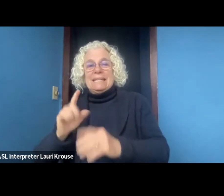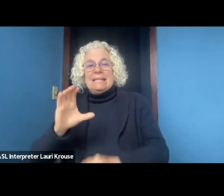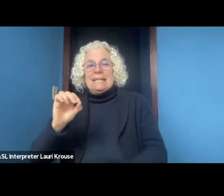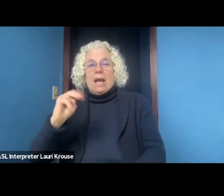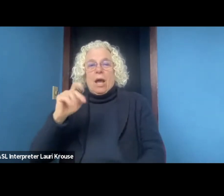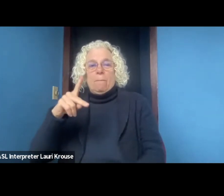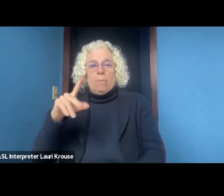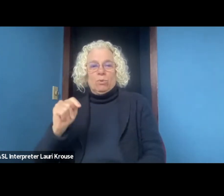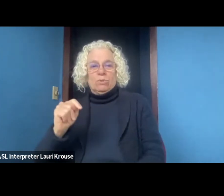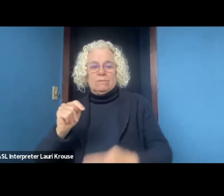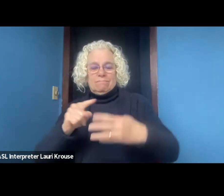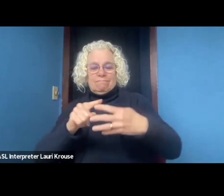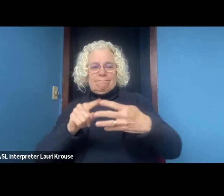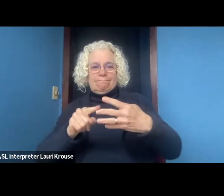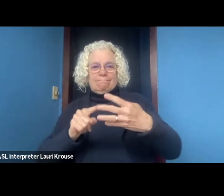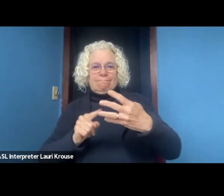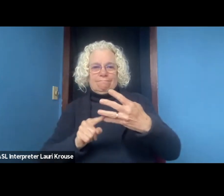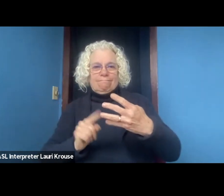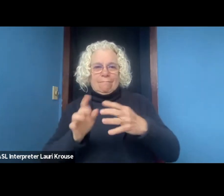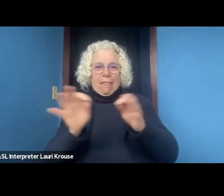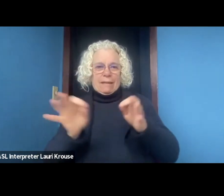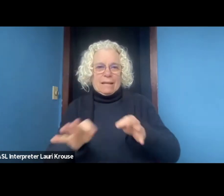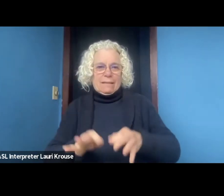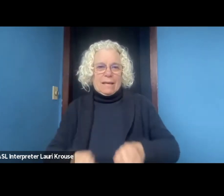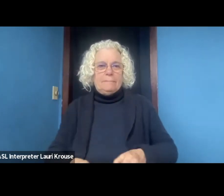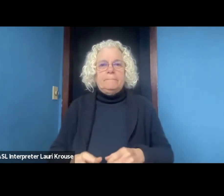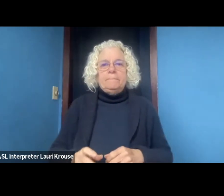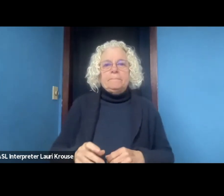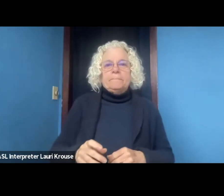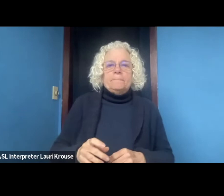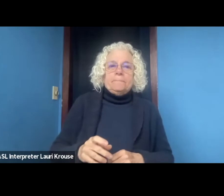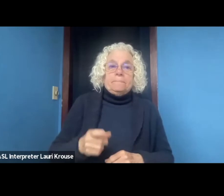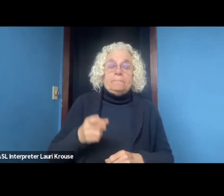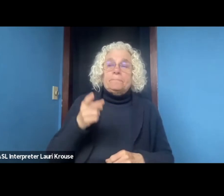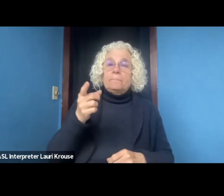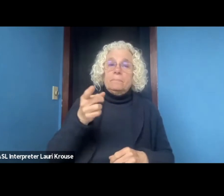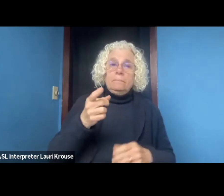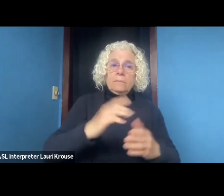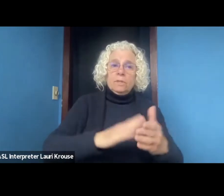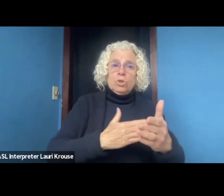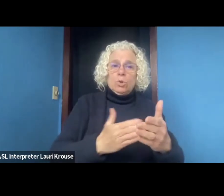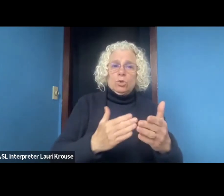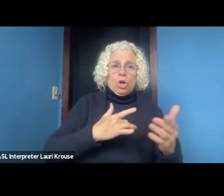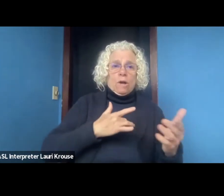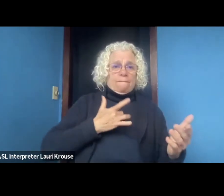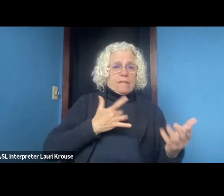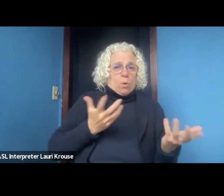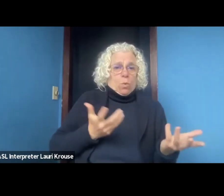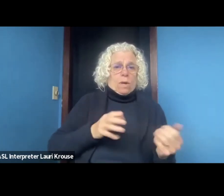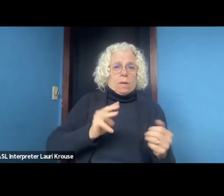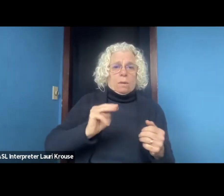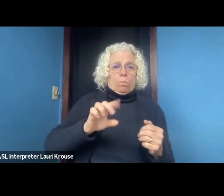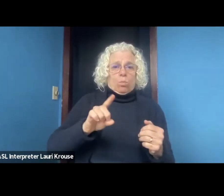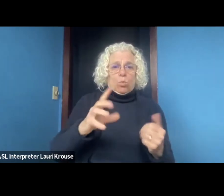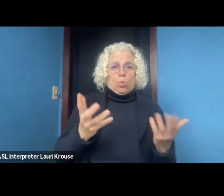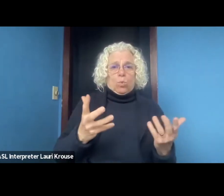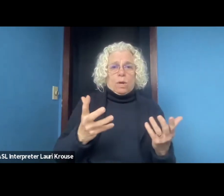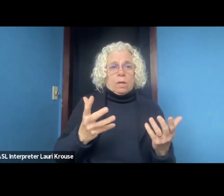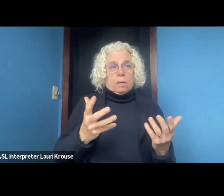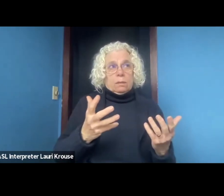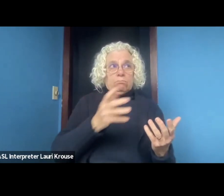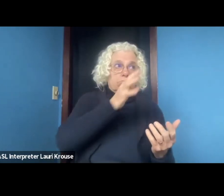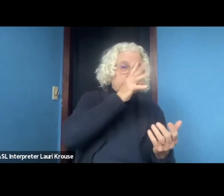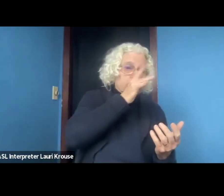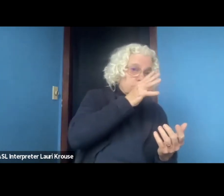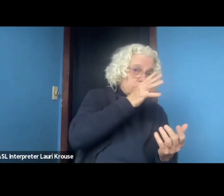is what kind of mood do you want this song to be? And we could decide if we're going to speak it or sing it.